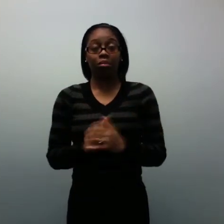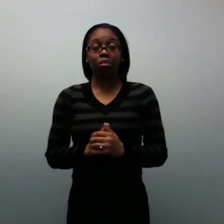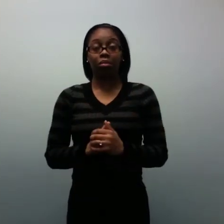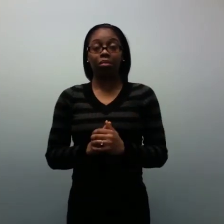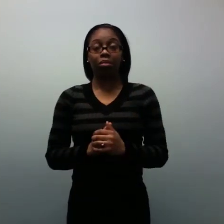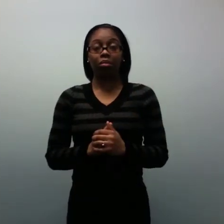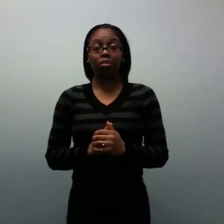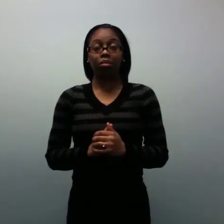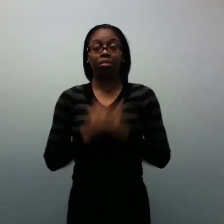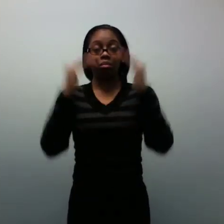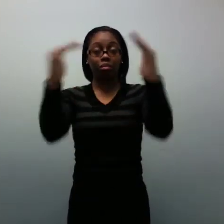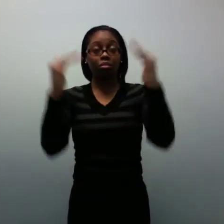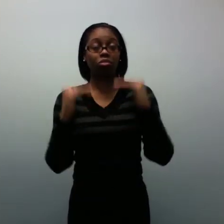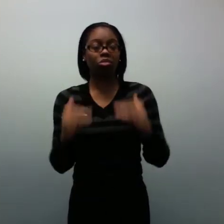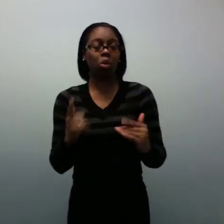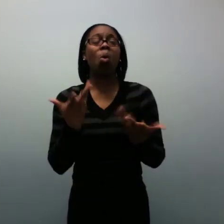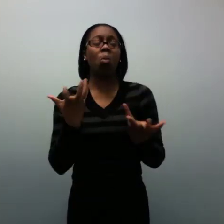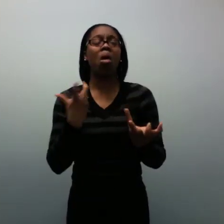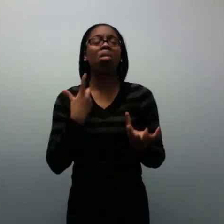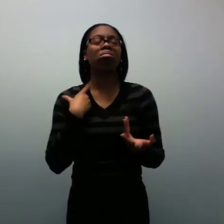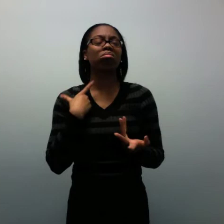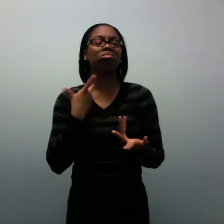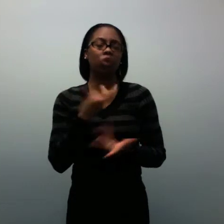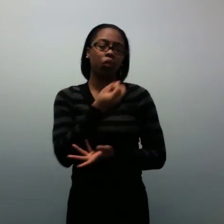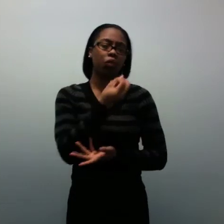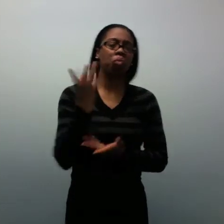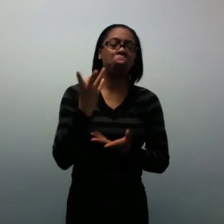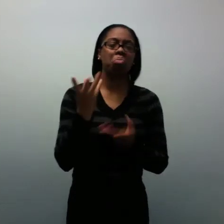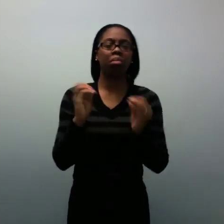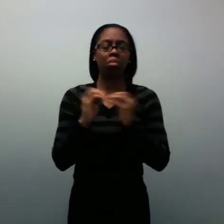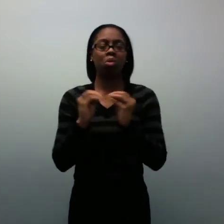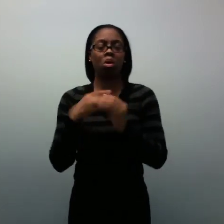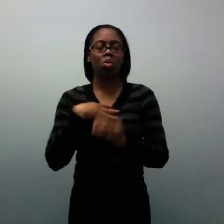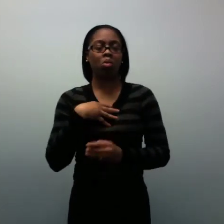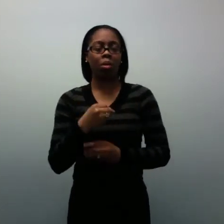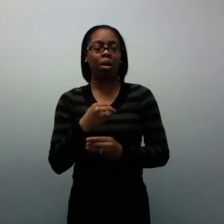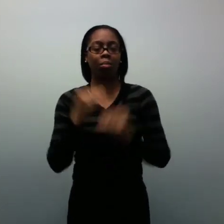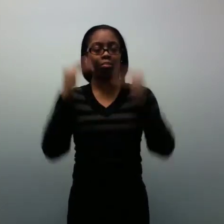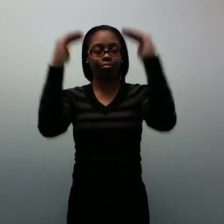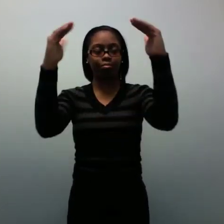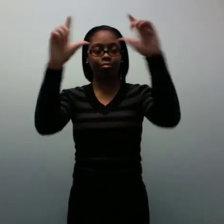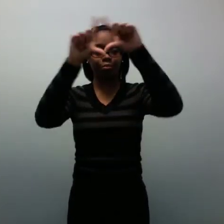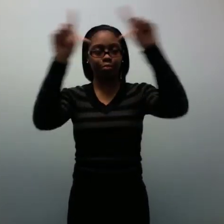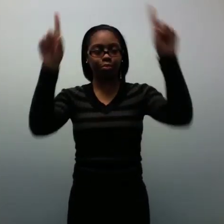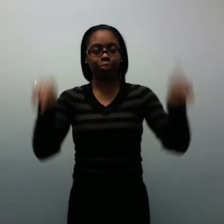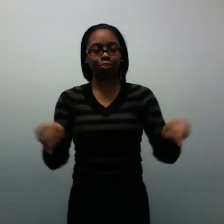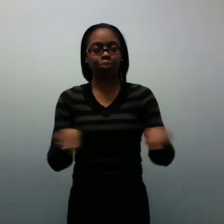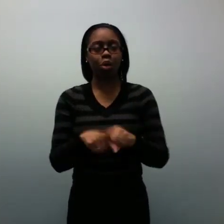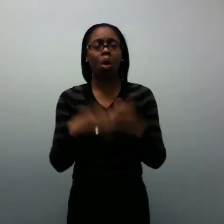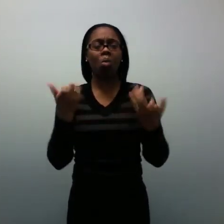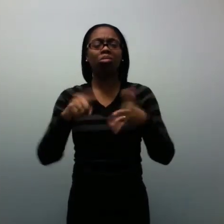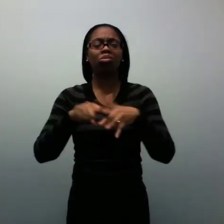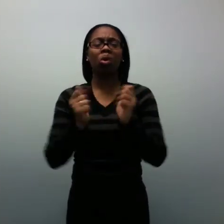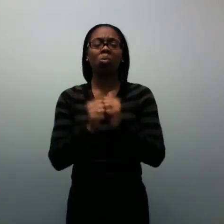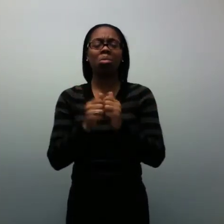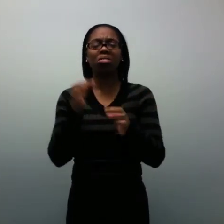let's do a few more at the whiteboard. In fact, I think what I'd like to do is start off with a simpler problem and have you try to do